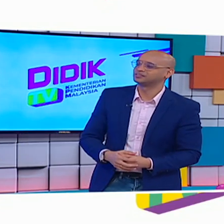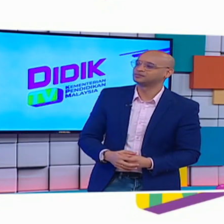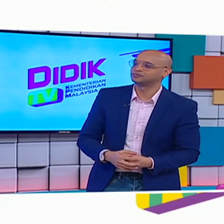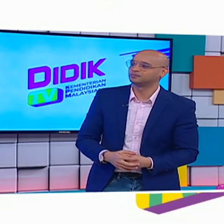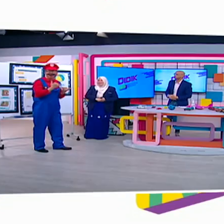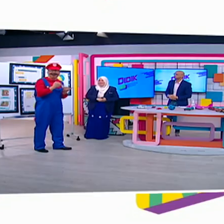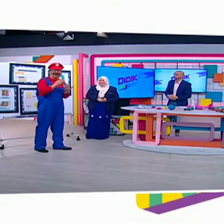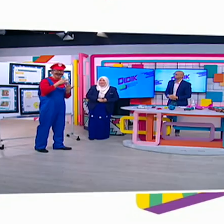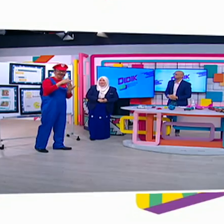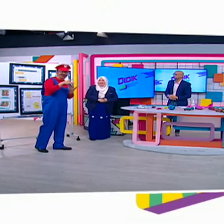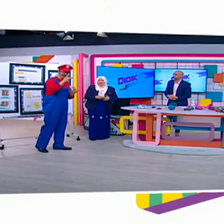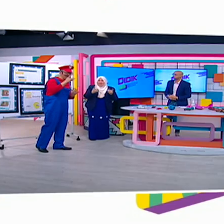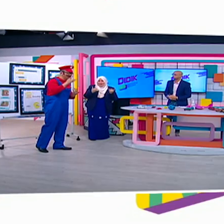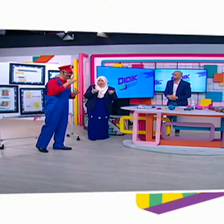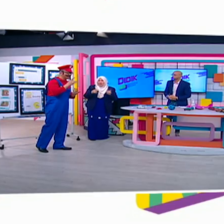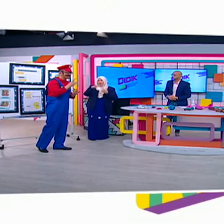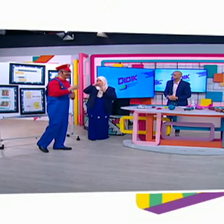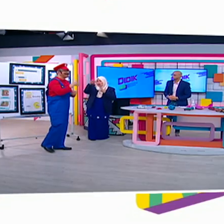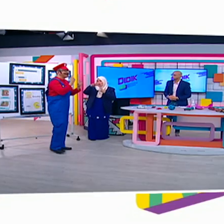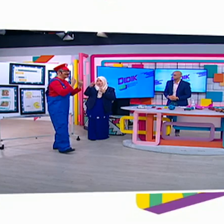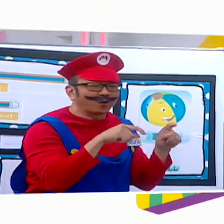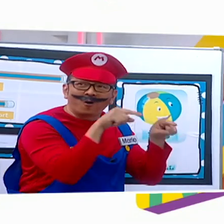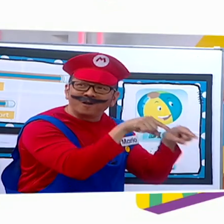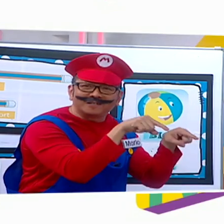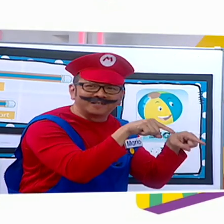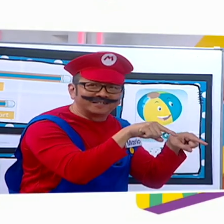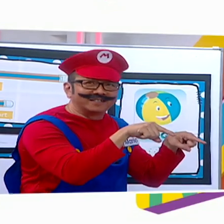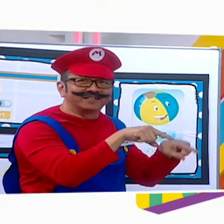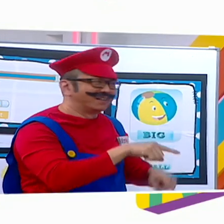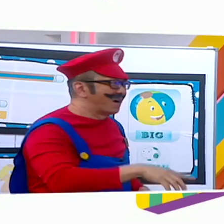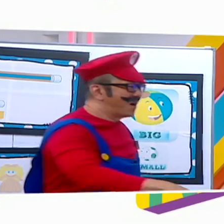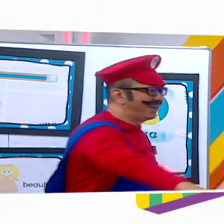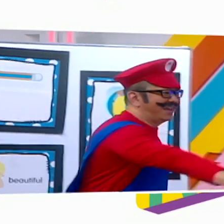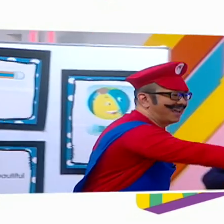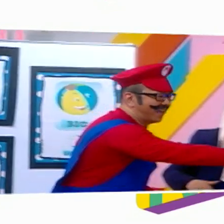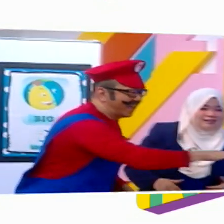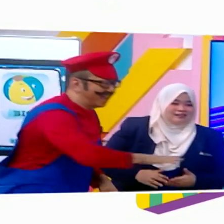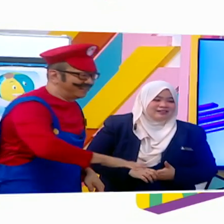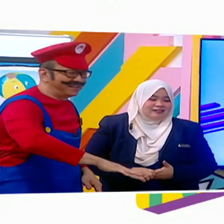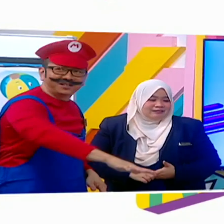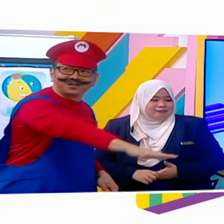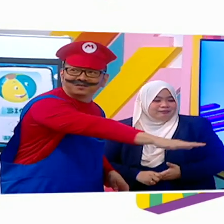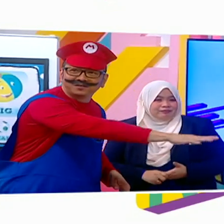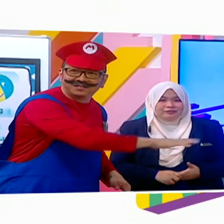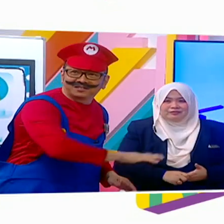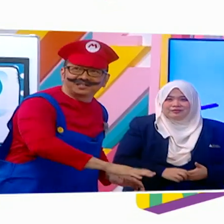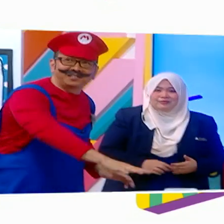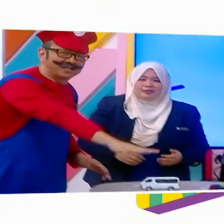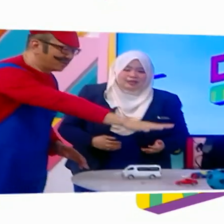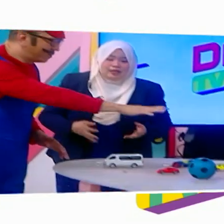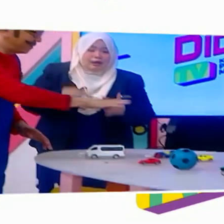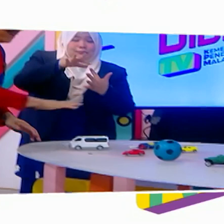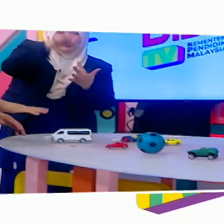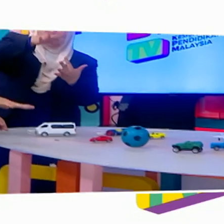Yeah, now I will choose toys here. Oh, let's come to the table. Okay. Did you see